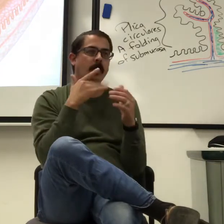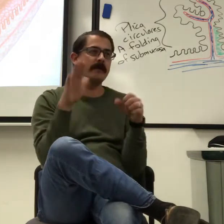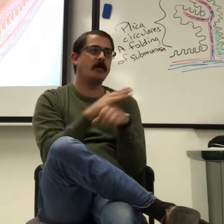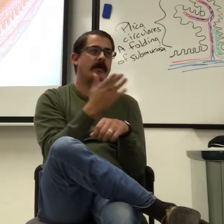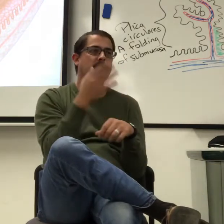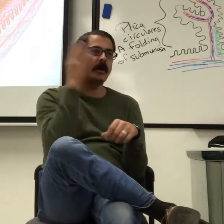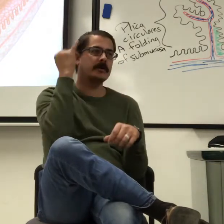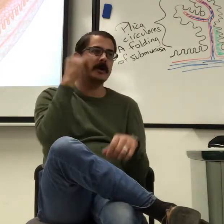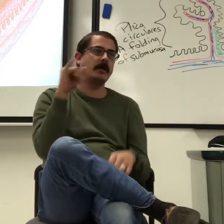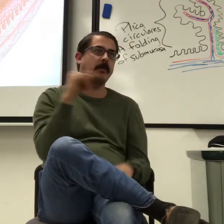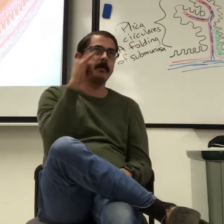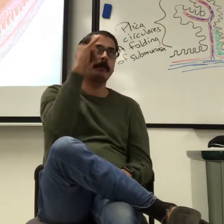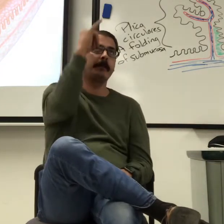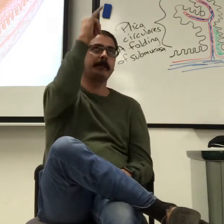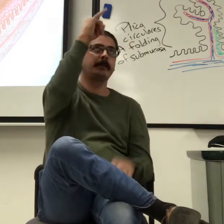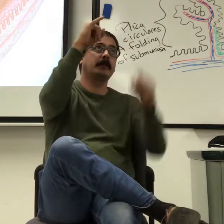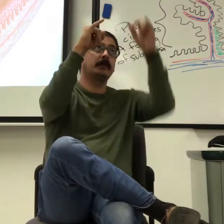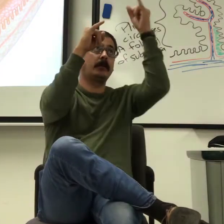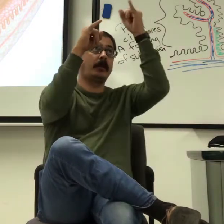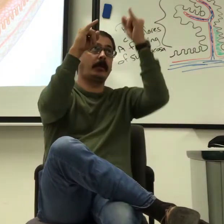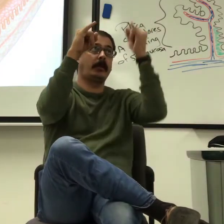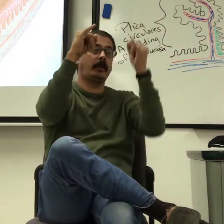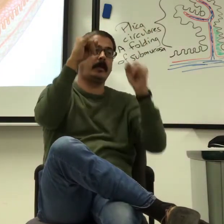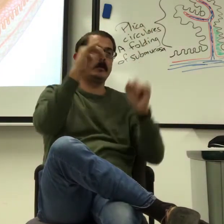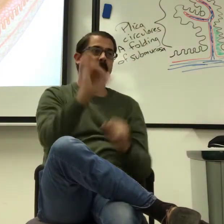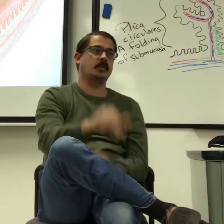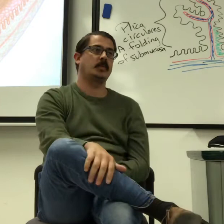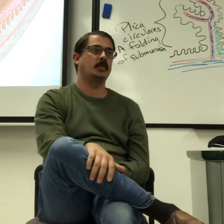this is. So that's, the green is